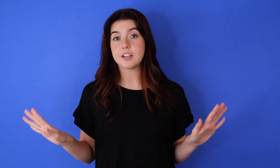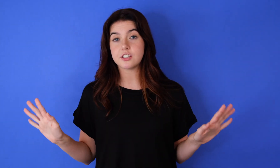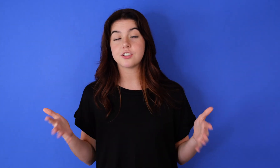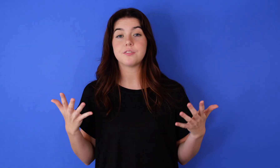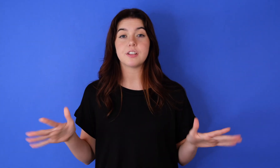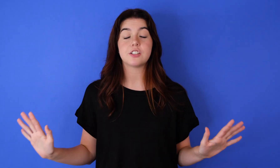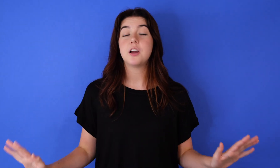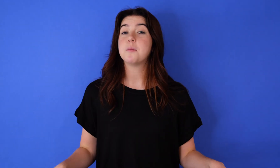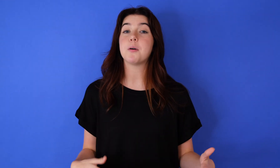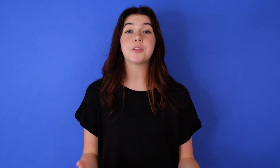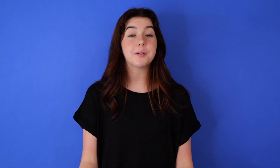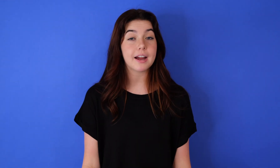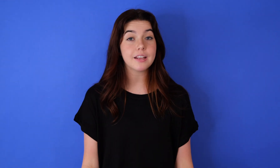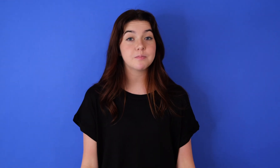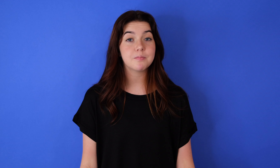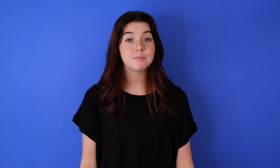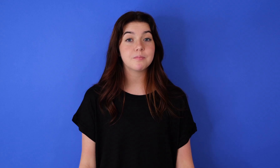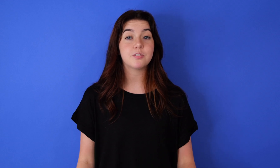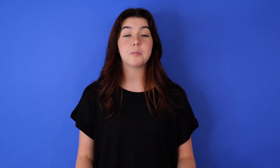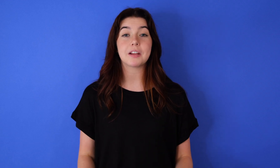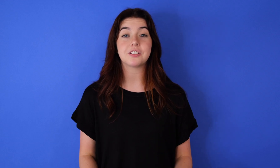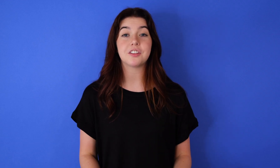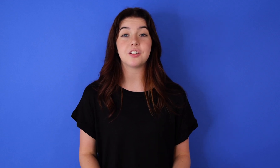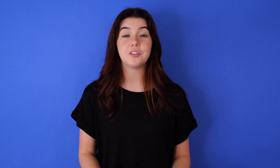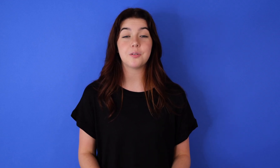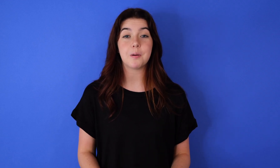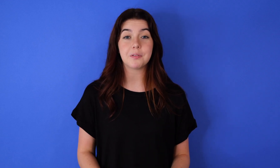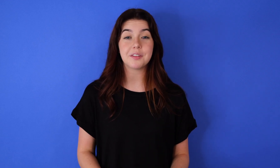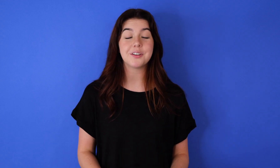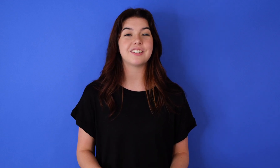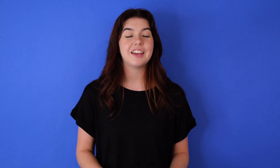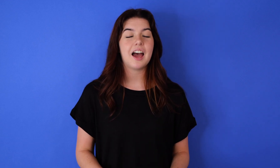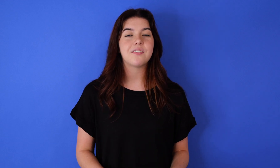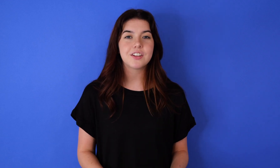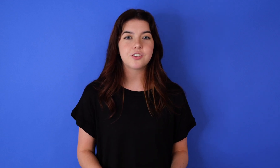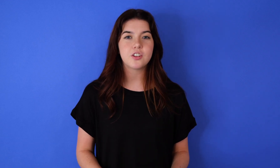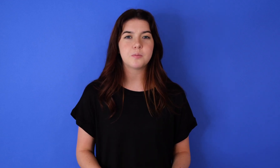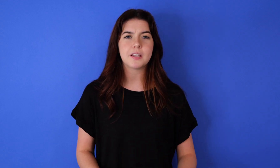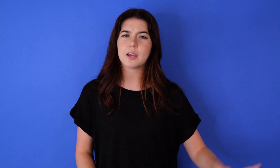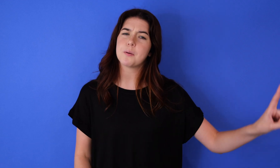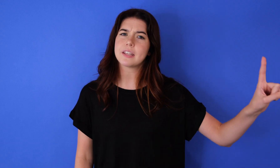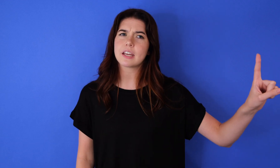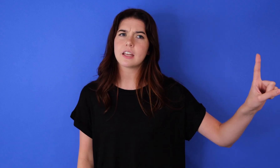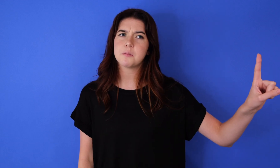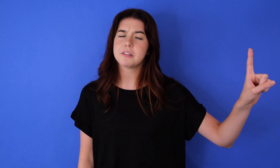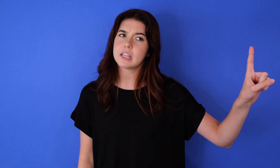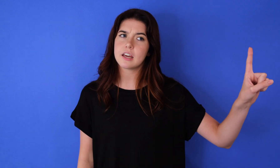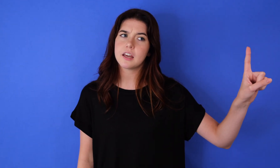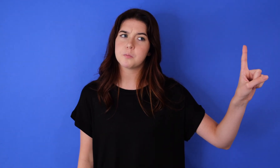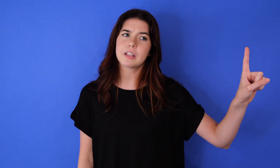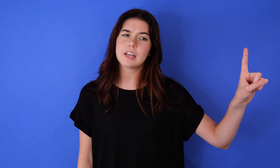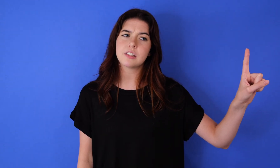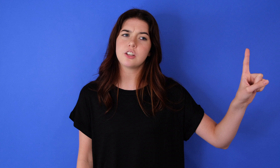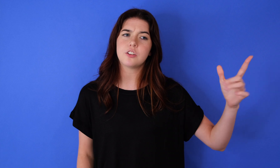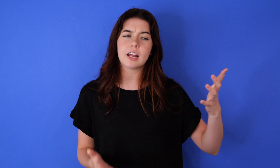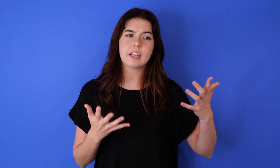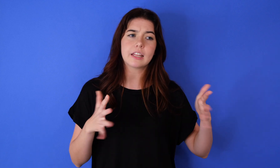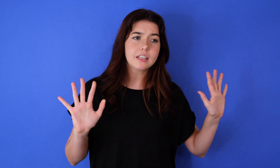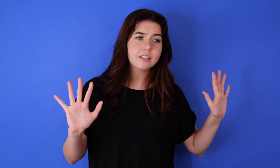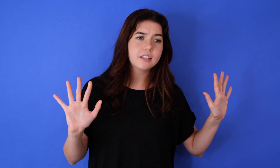finish, finish. Both are right, so make sure that you note both of those. I've had students be like, wait a second, Miss Thea, in one lesson you taught it like this,